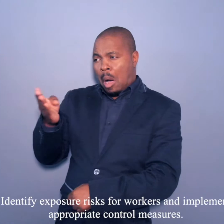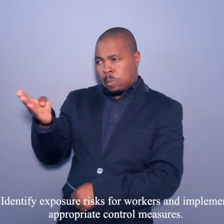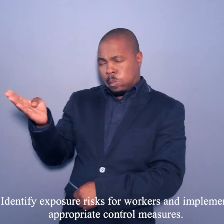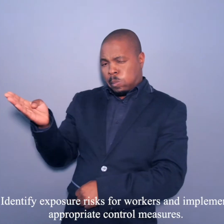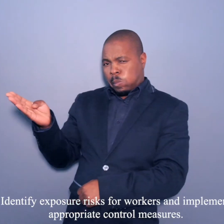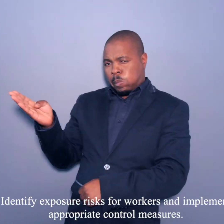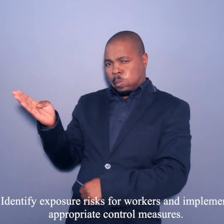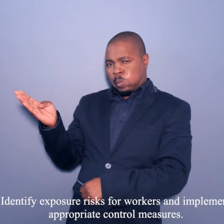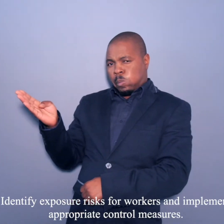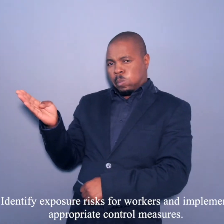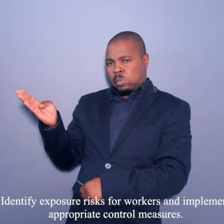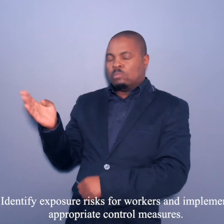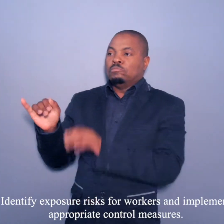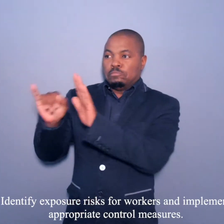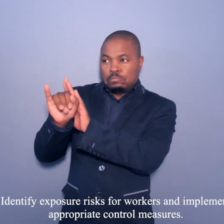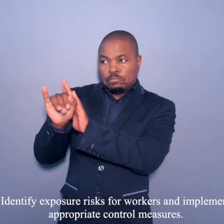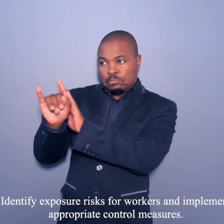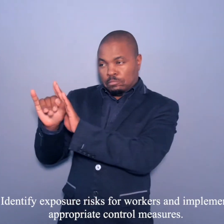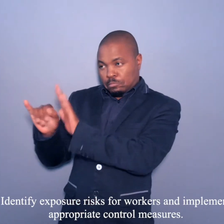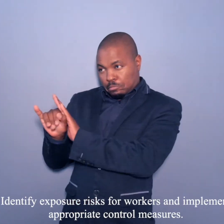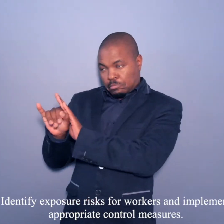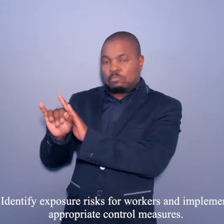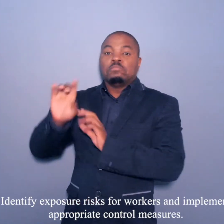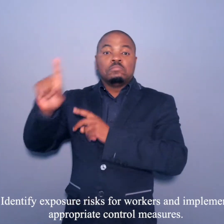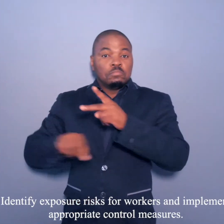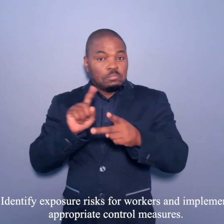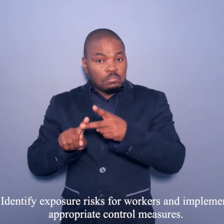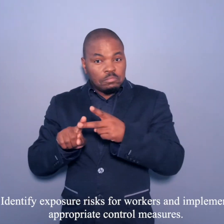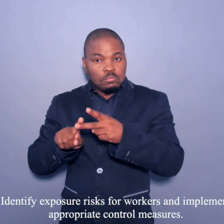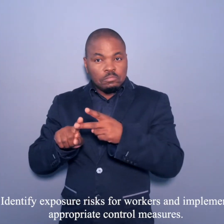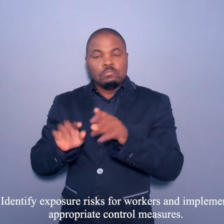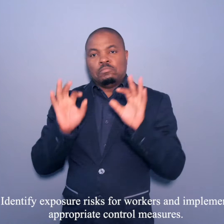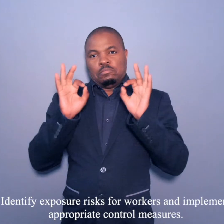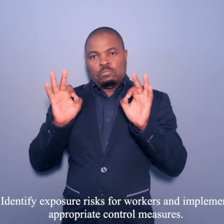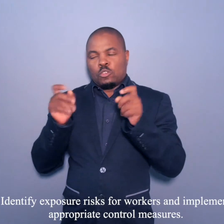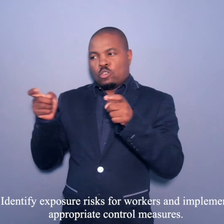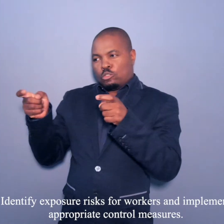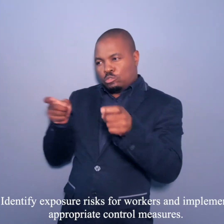Identifying exposure risk for workers and implement appropriate control measures.